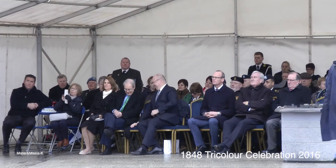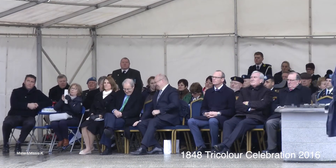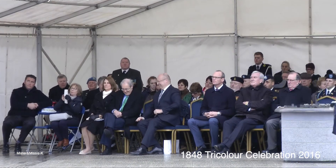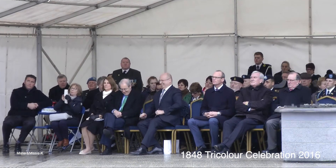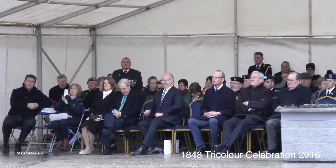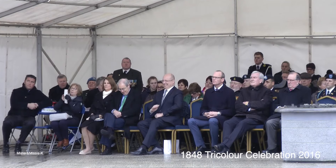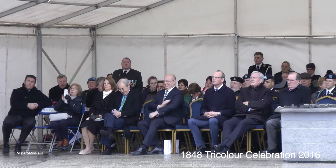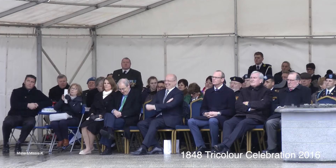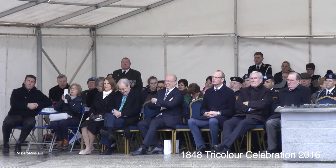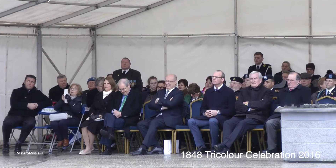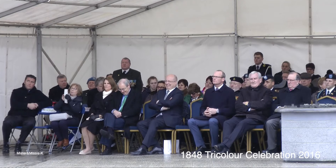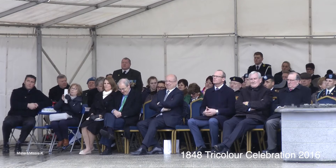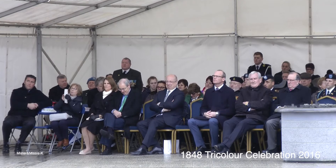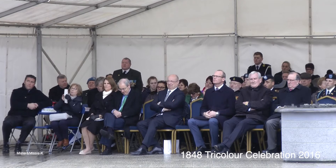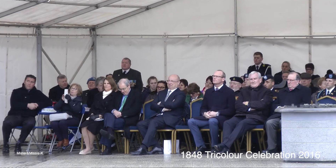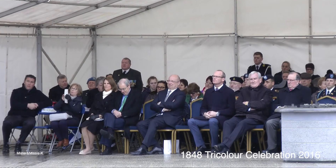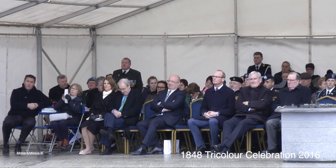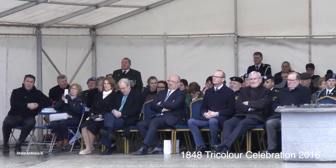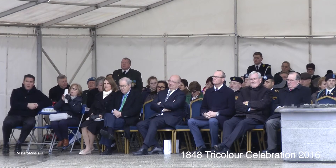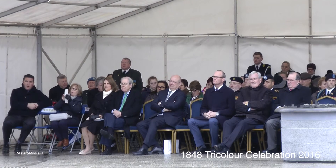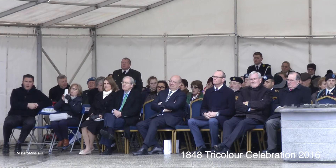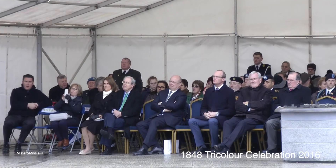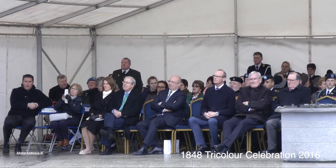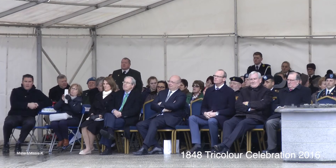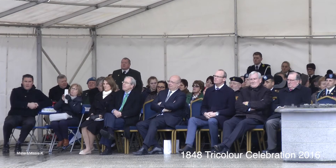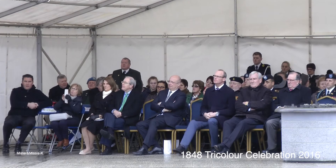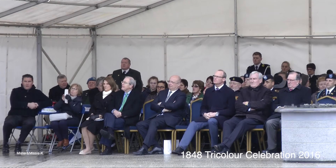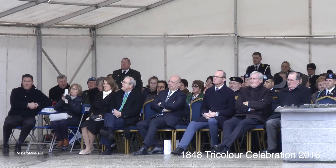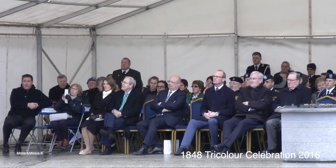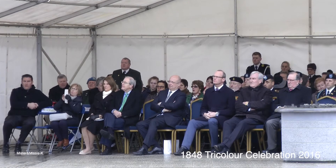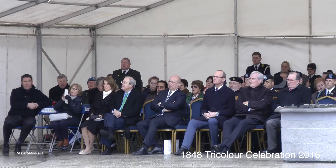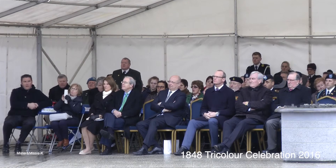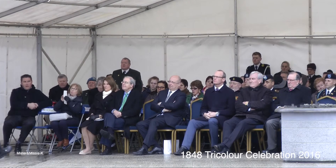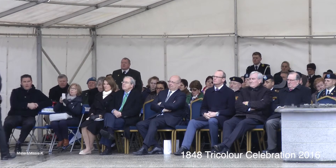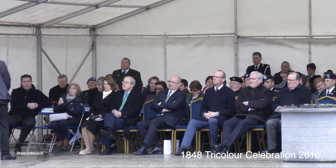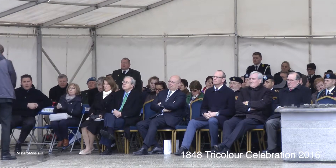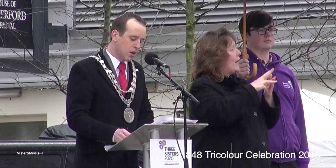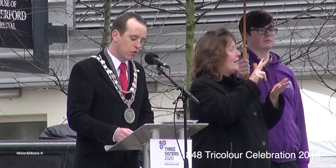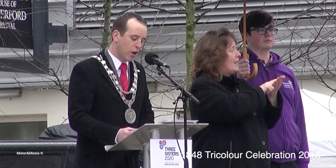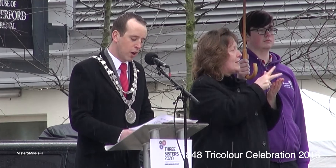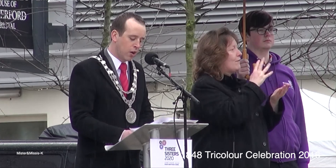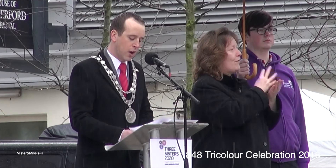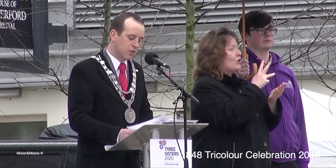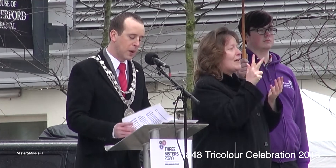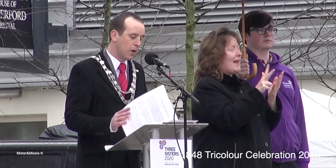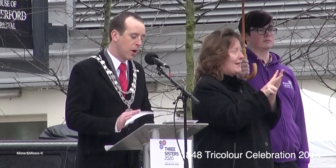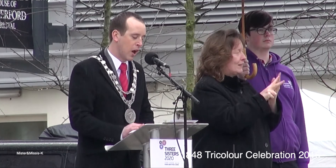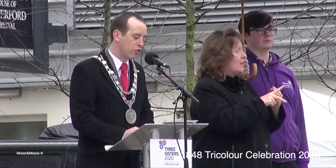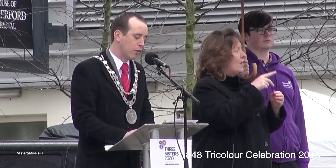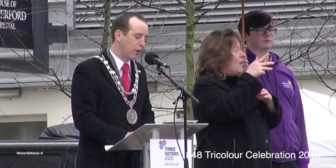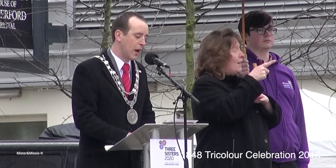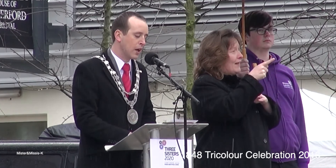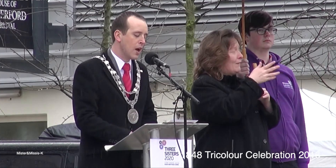patriot, flew the first ever tricolour from 33 the Mall in 1848. The tricolour has become